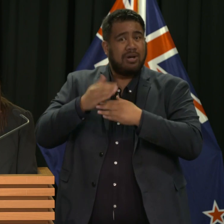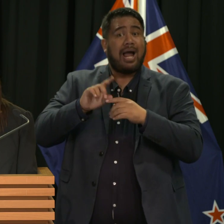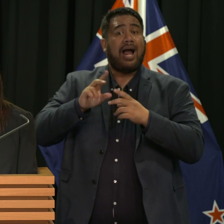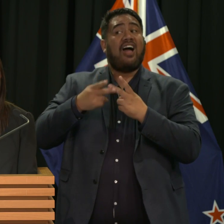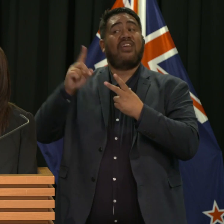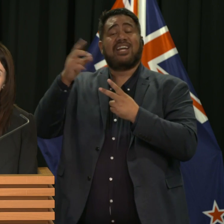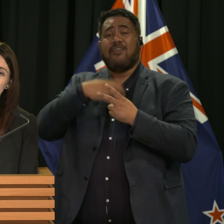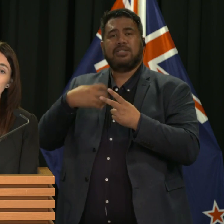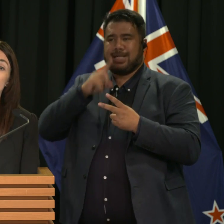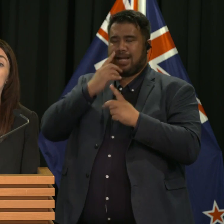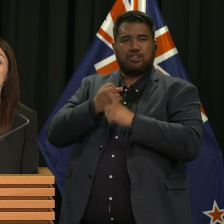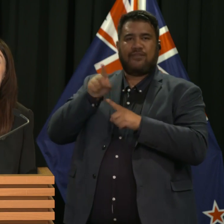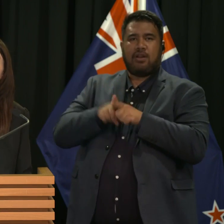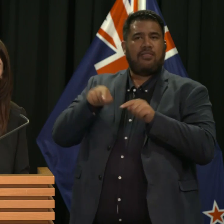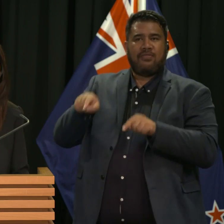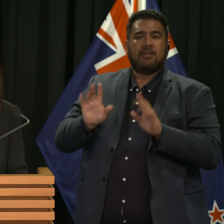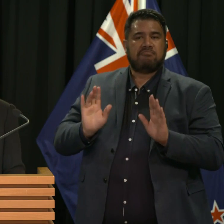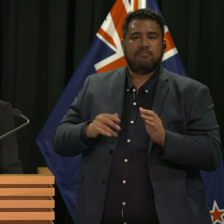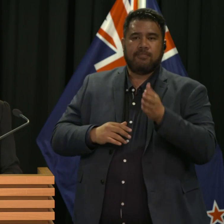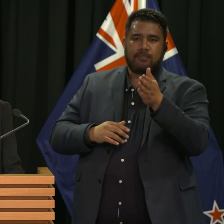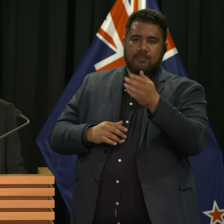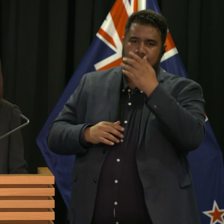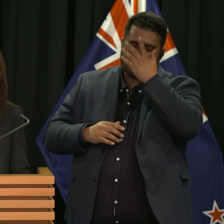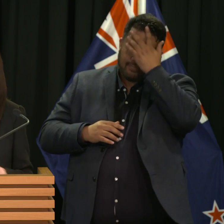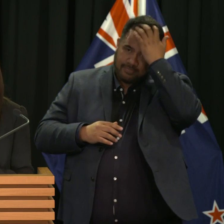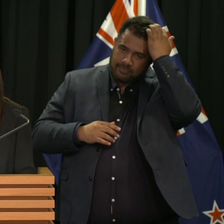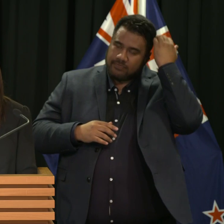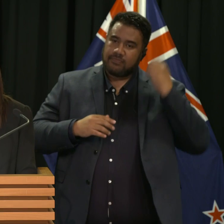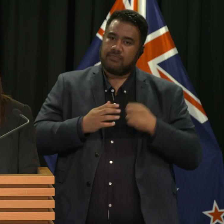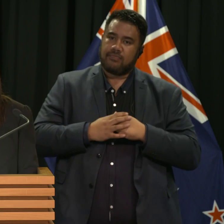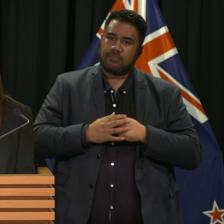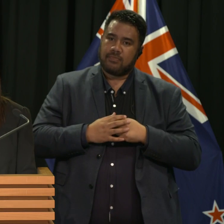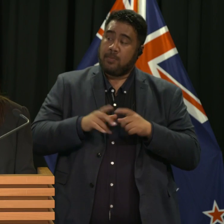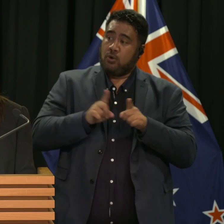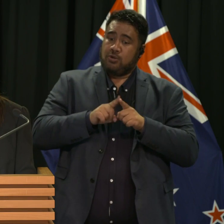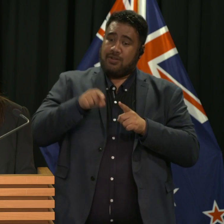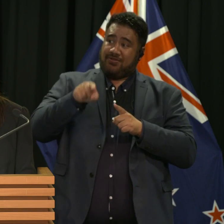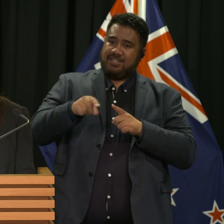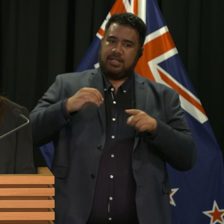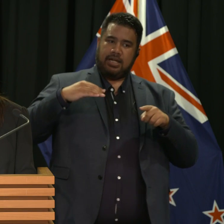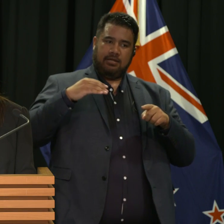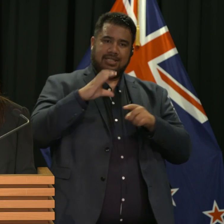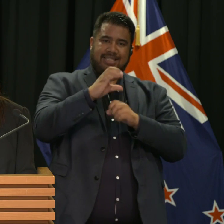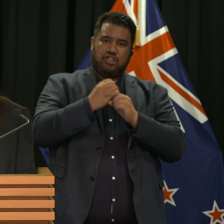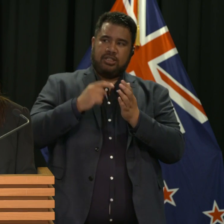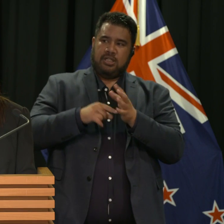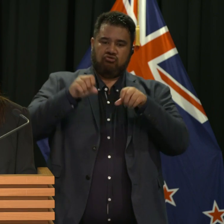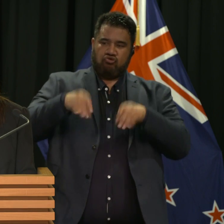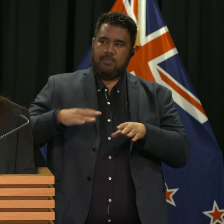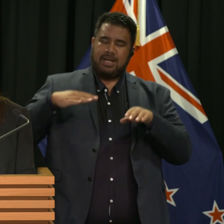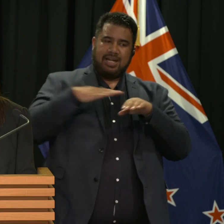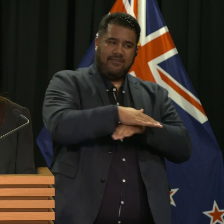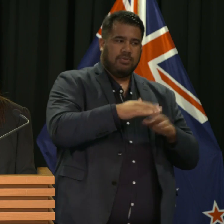make. Given the way this feeds into, particularly the housing debate, and